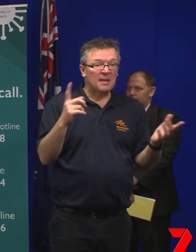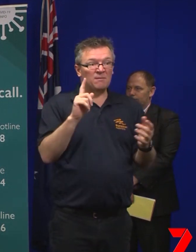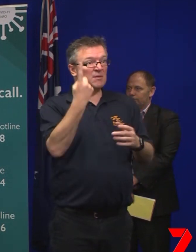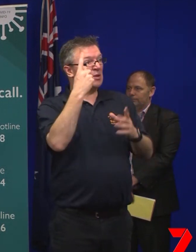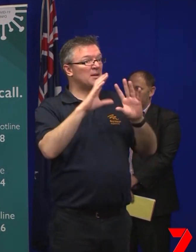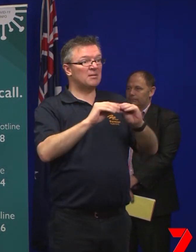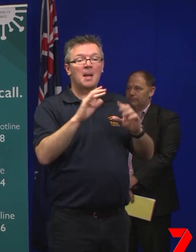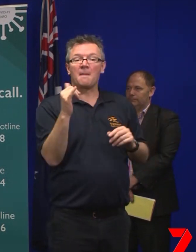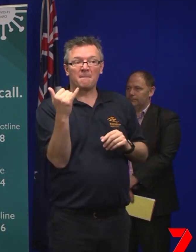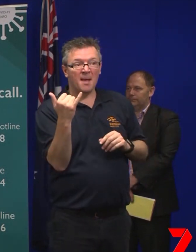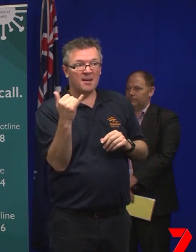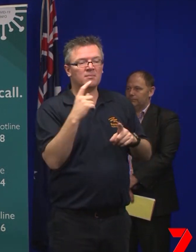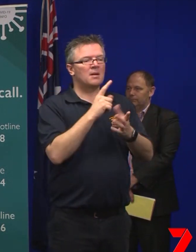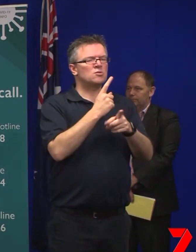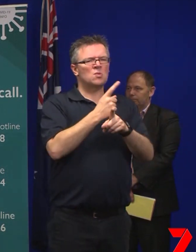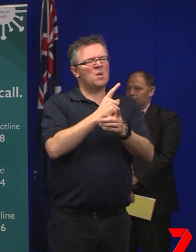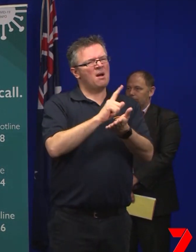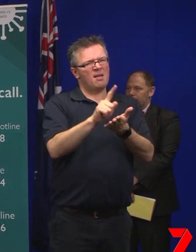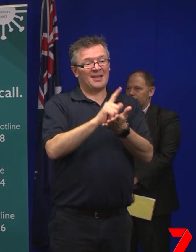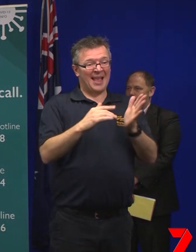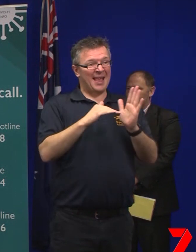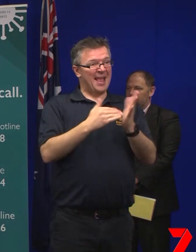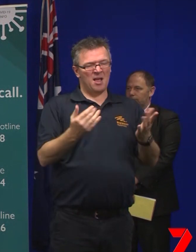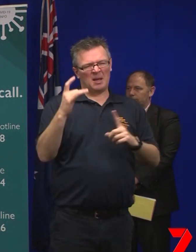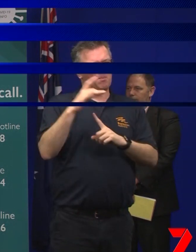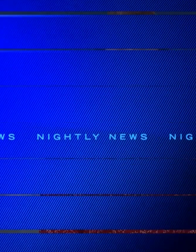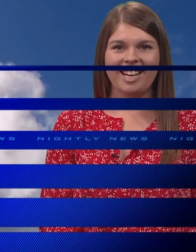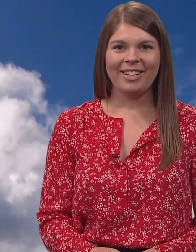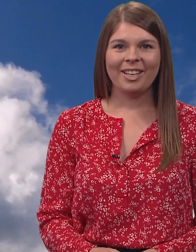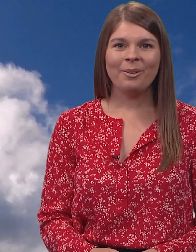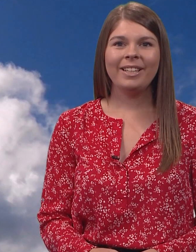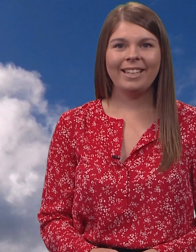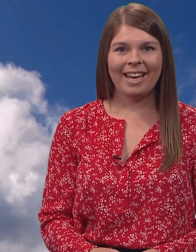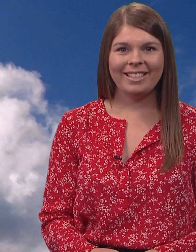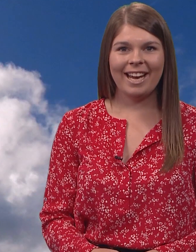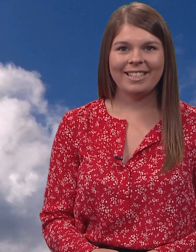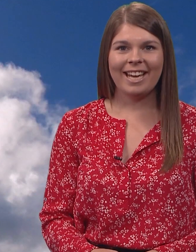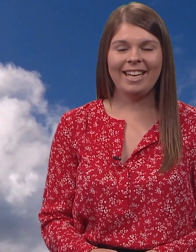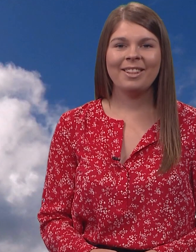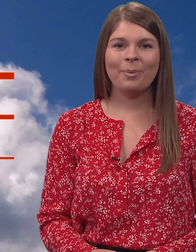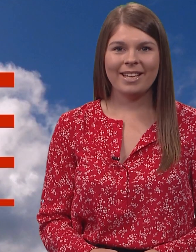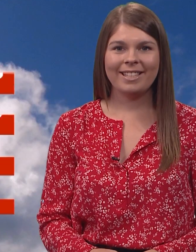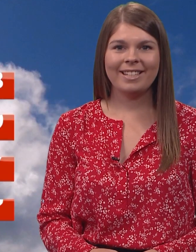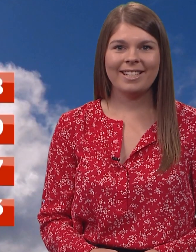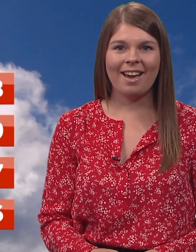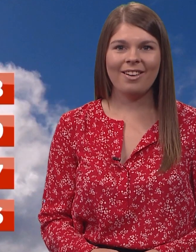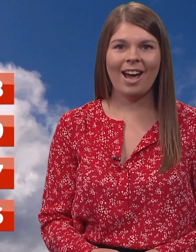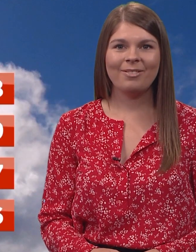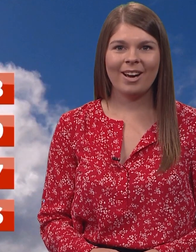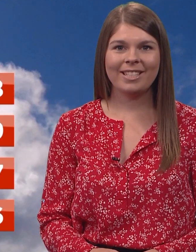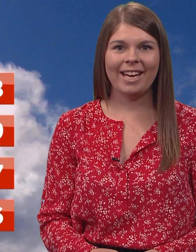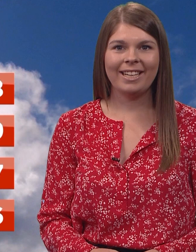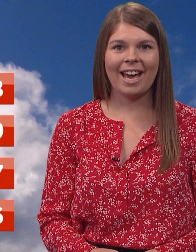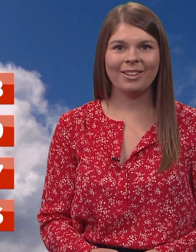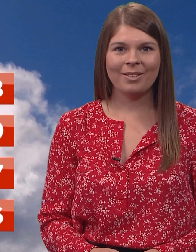right now, at this moment, it's about making sure that people stay safe. The evening. A cool and cloudy day today in the west and south. The